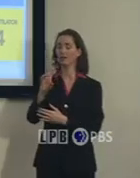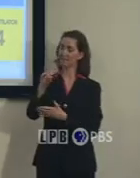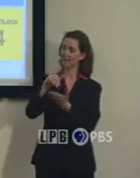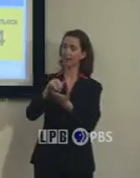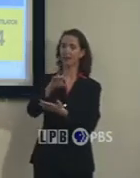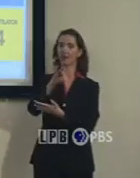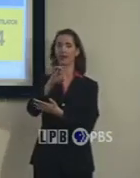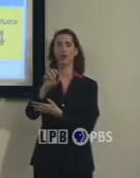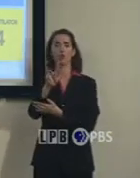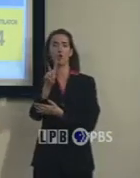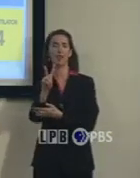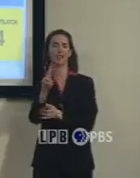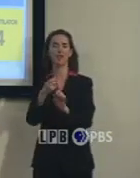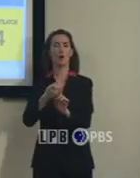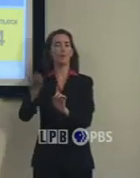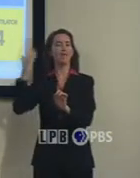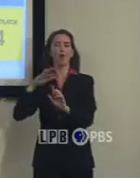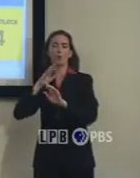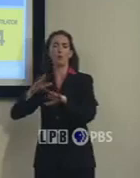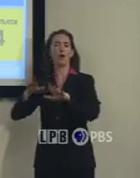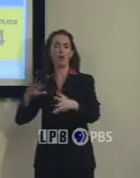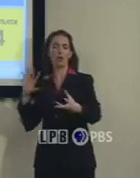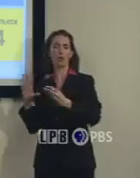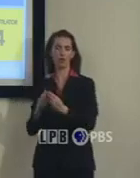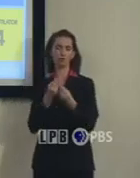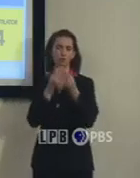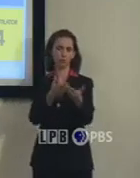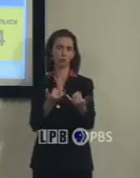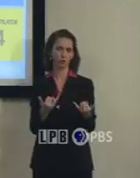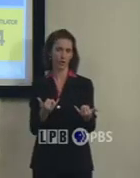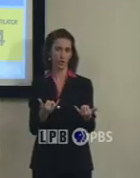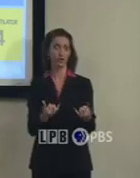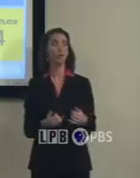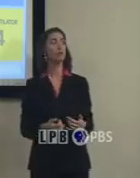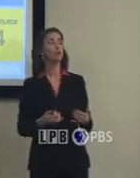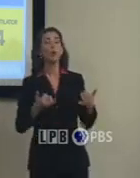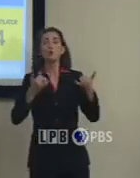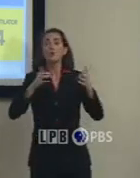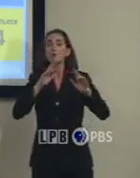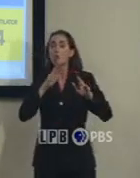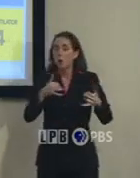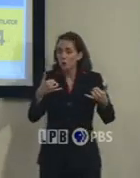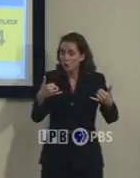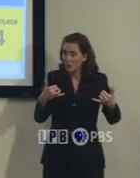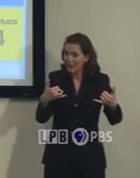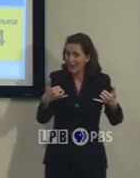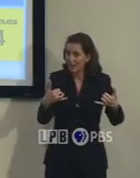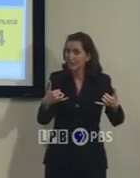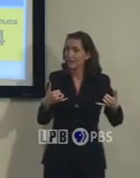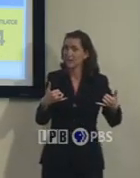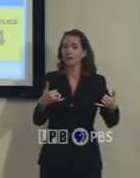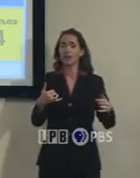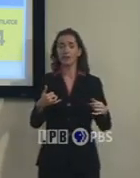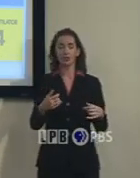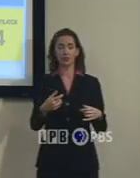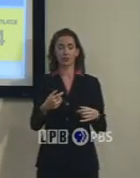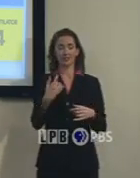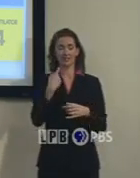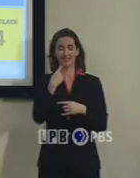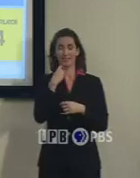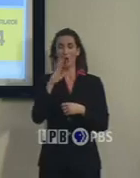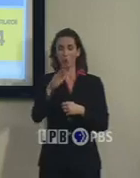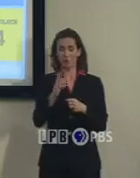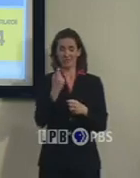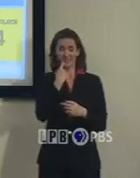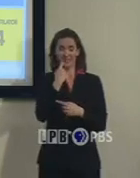7,838 of those were backlogged. So if you wanted a report today that really looks at what's been happening here very